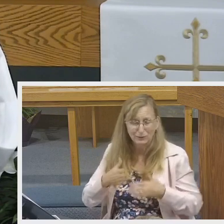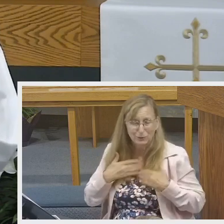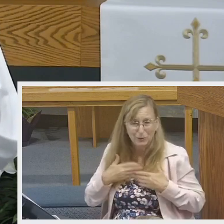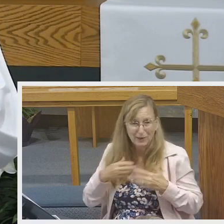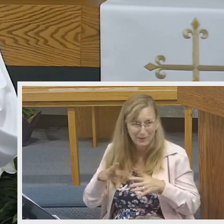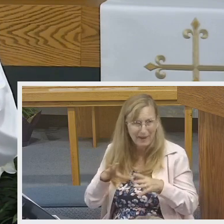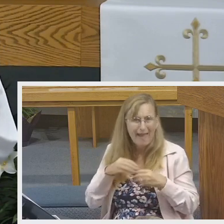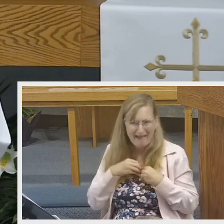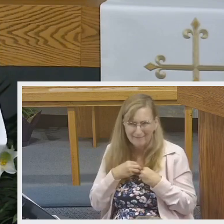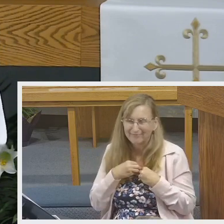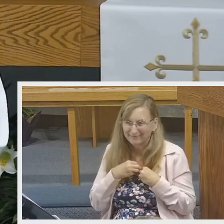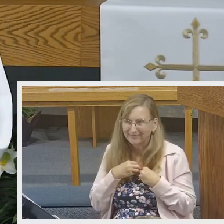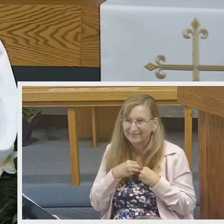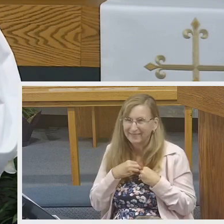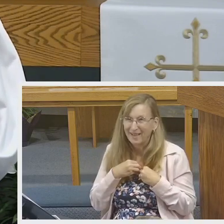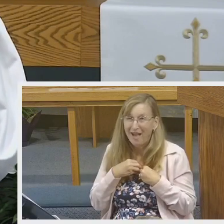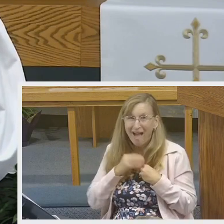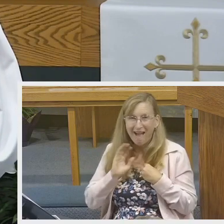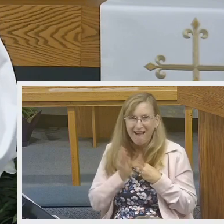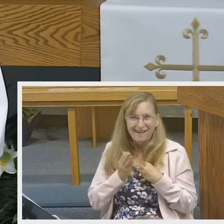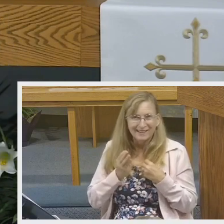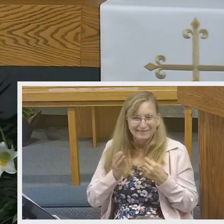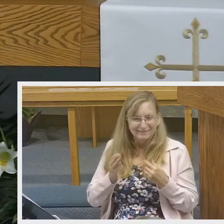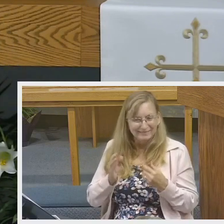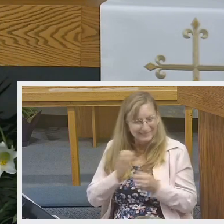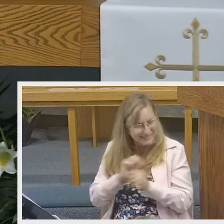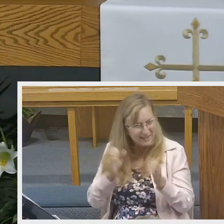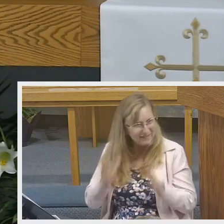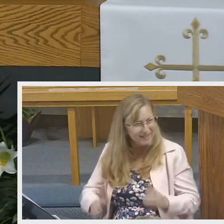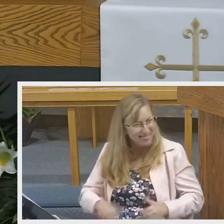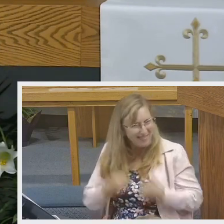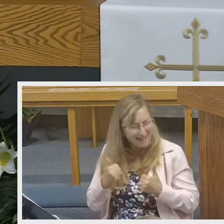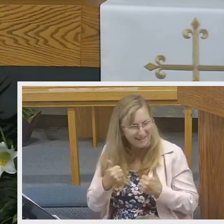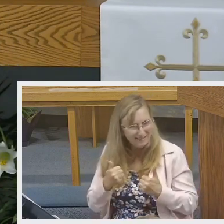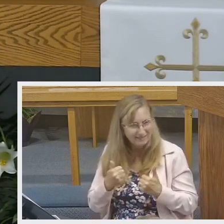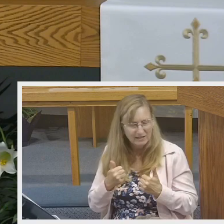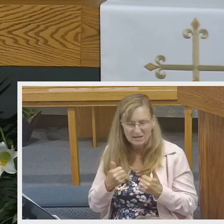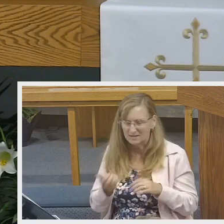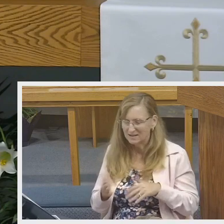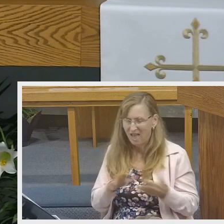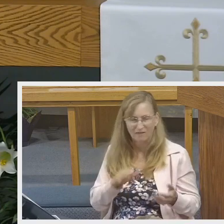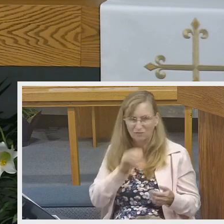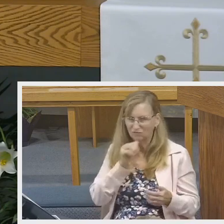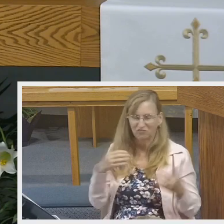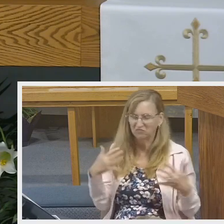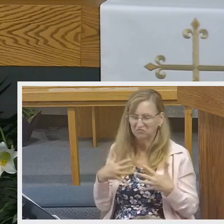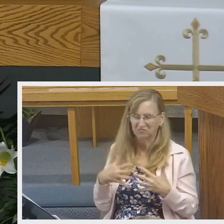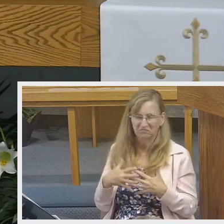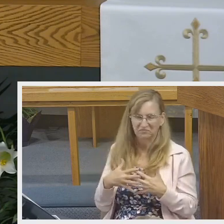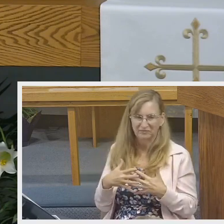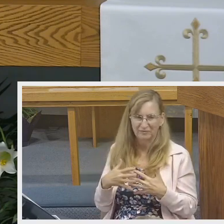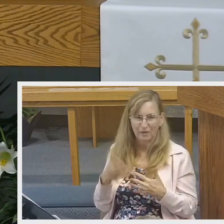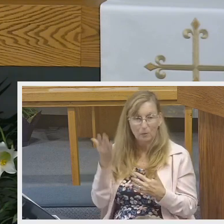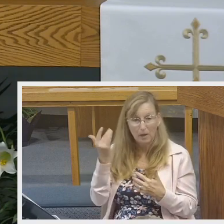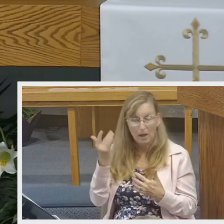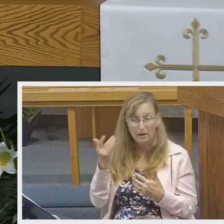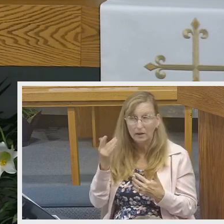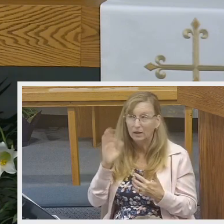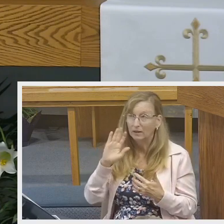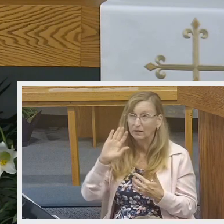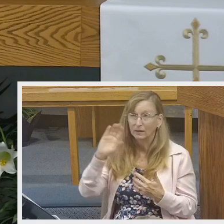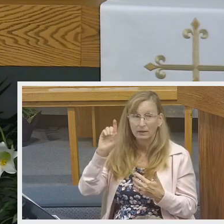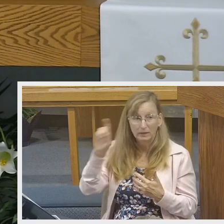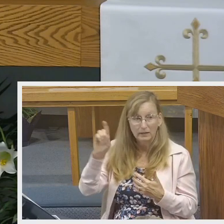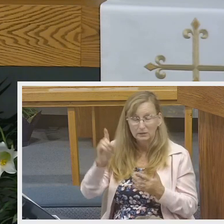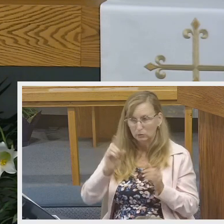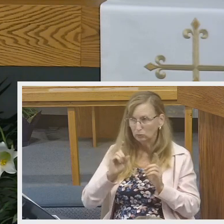Savior. We can tell that even death doesn't fear us because our Savior has gone to prepare a place for